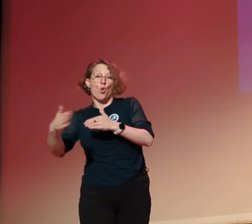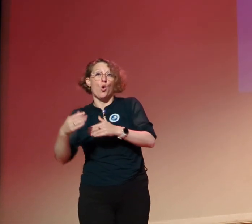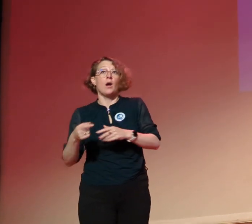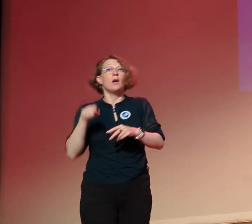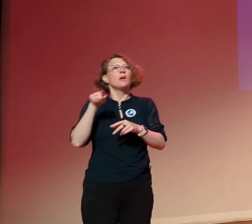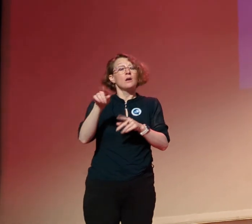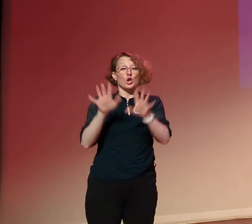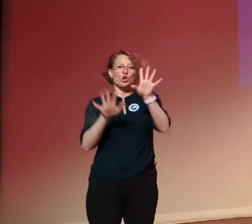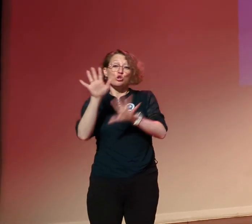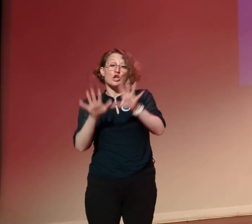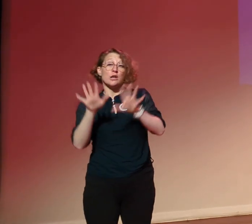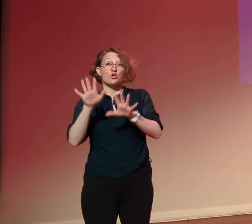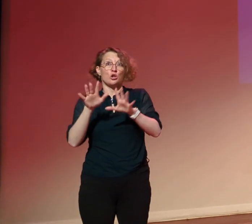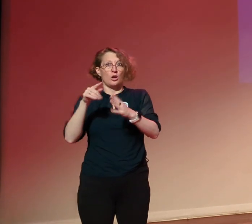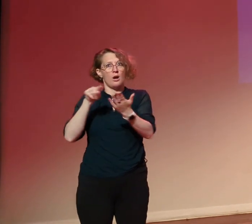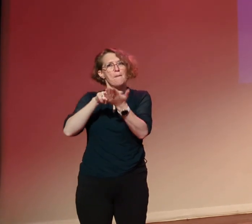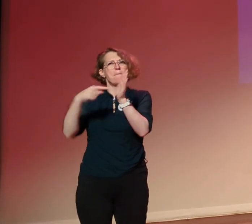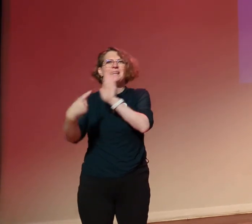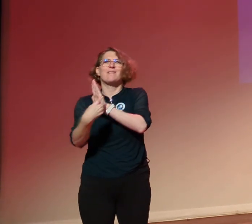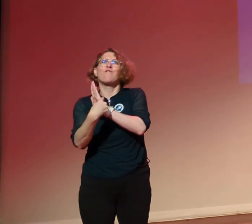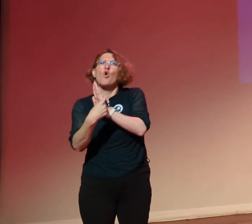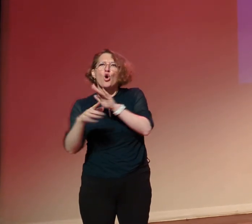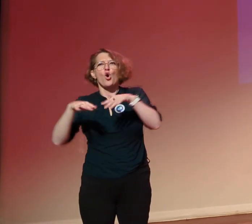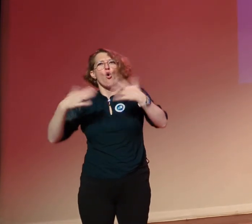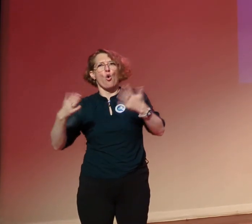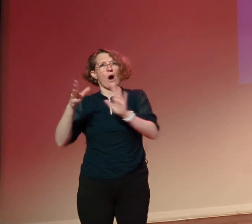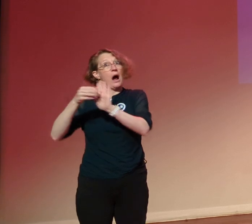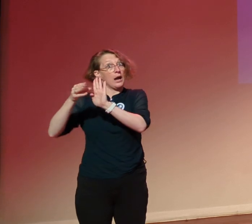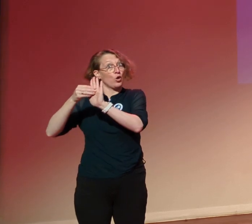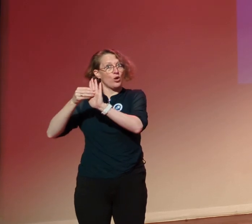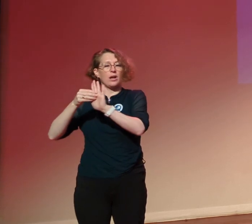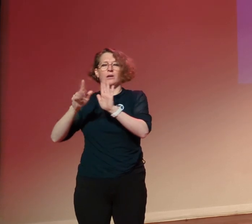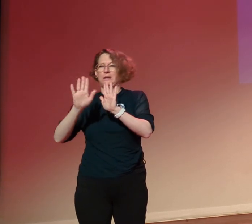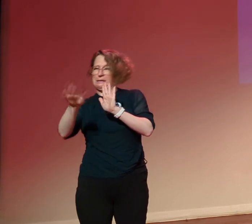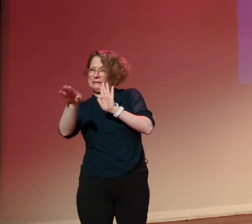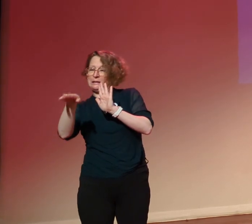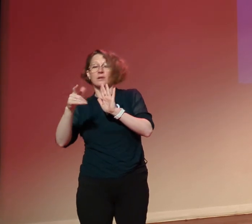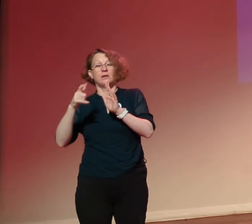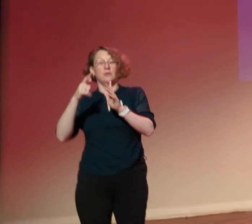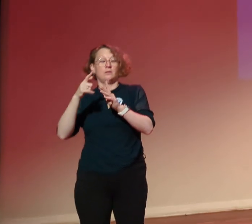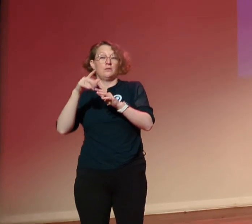or iconic, I asked it to provide a subcategory or a description.